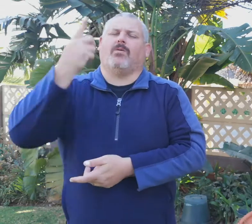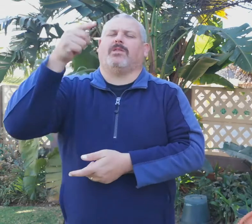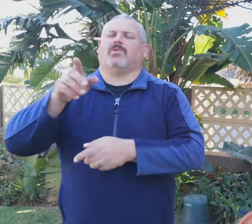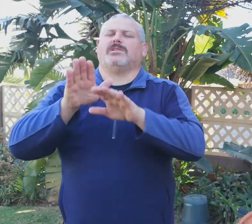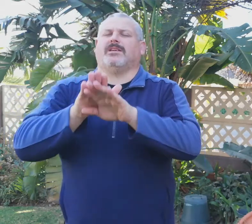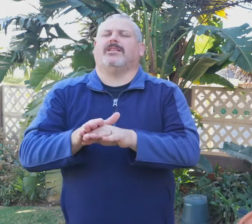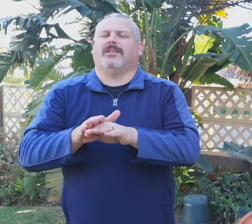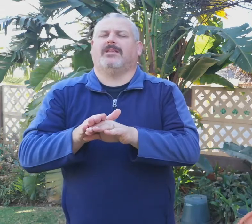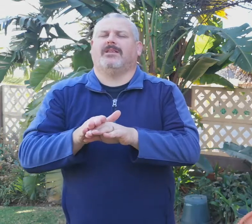Mag God u seën.